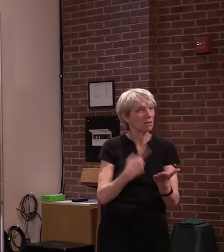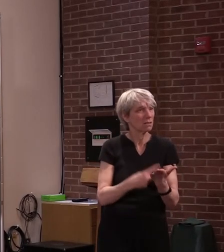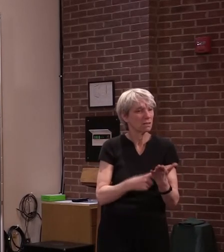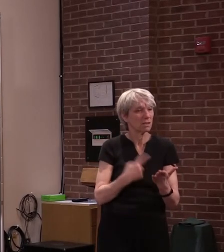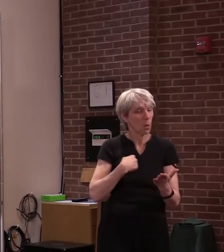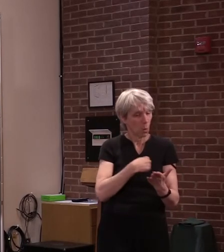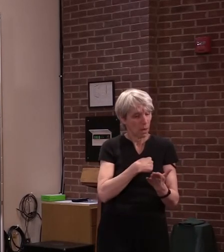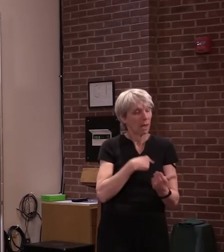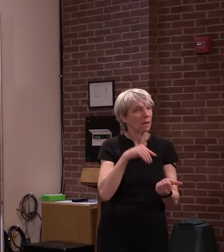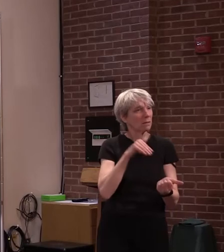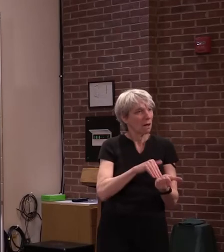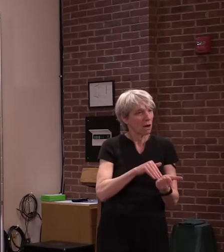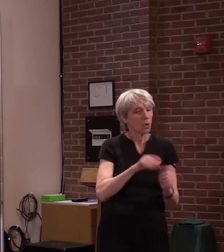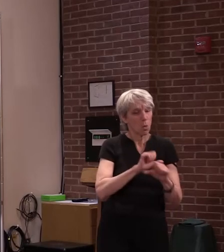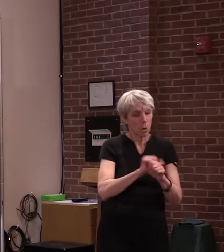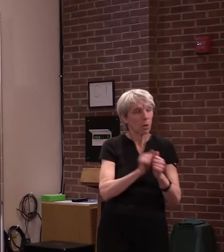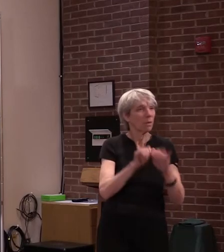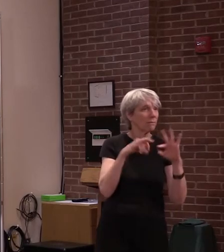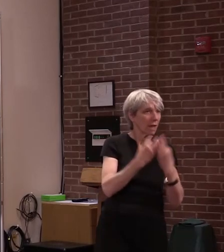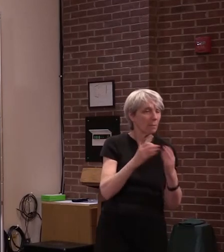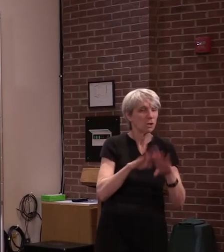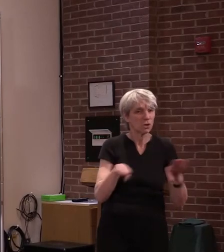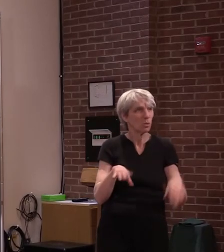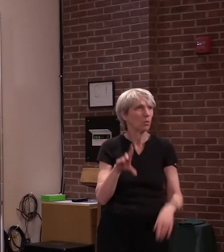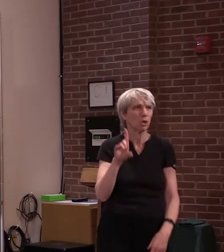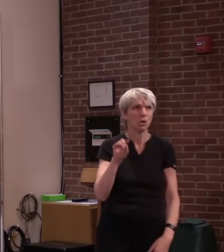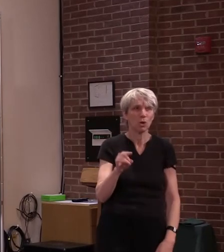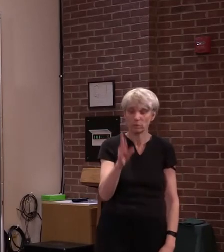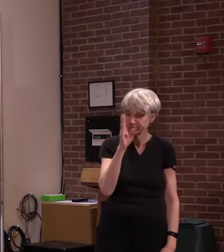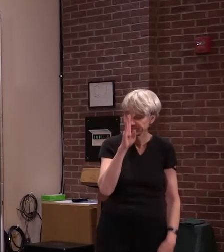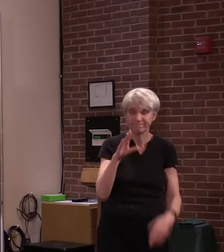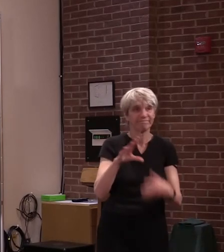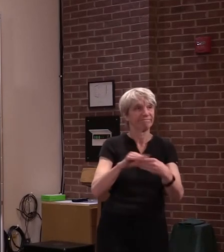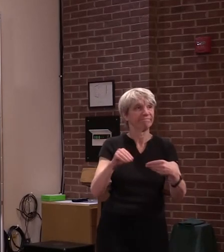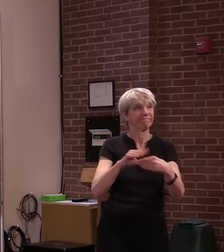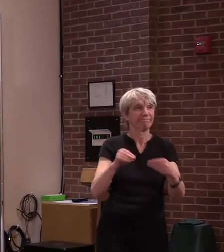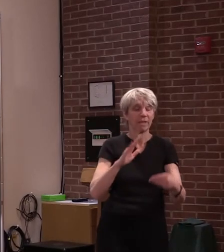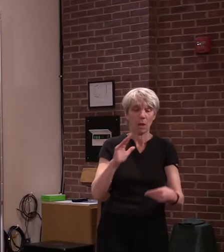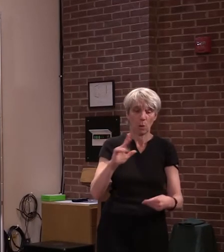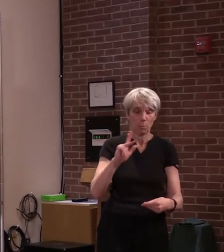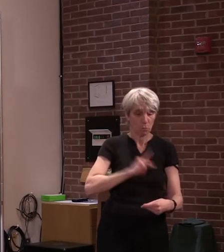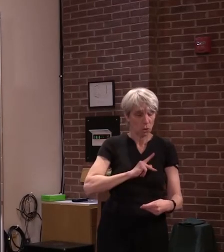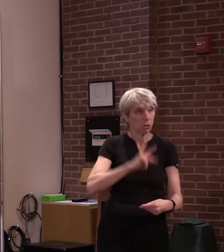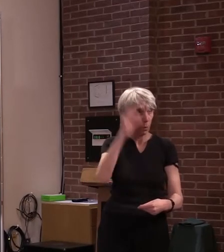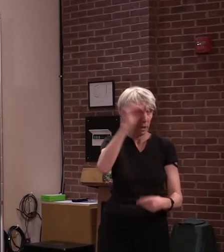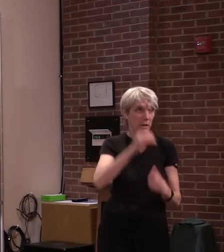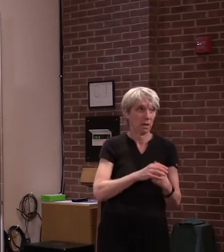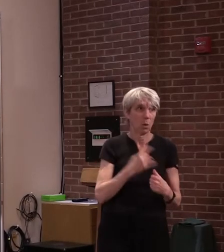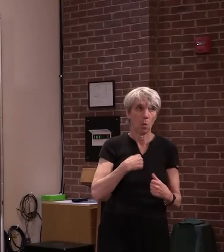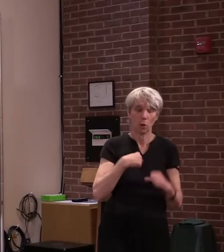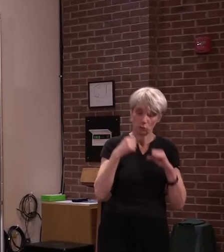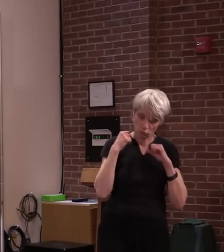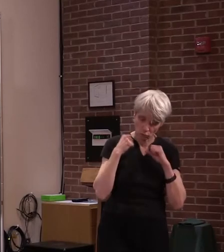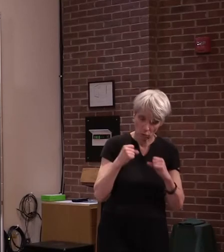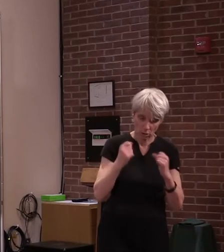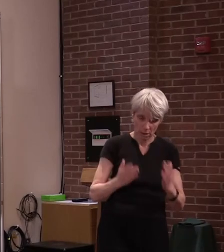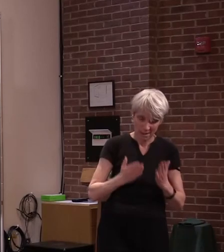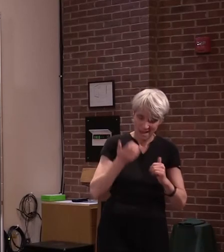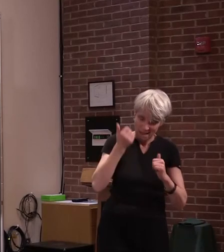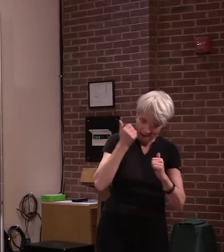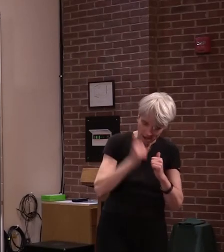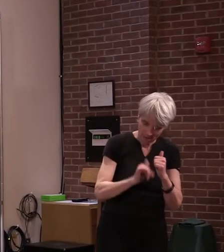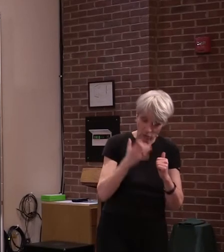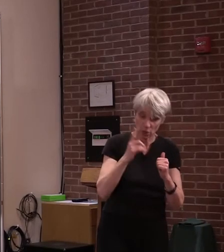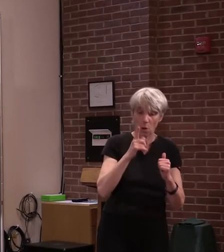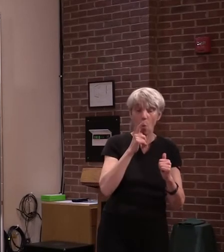and our family medicine practices, is really giving a personal recommendation. We recommend every child in Vermont who's